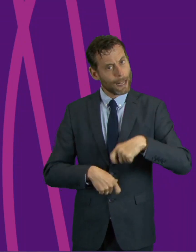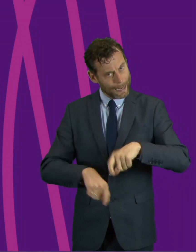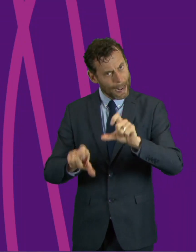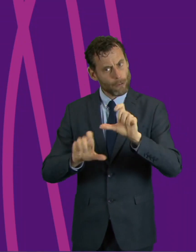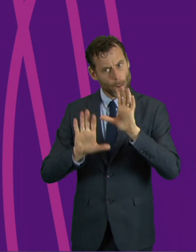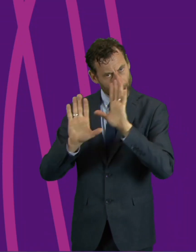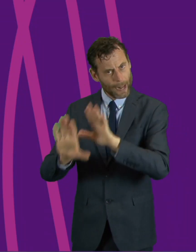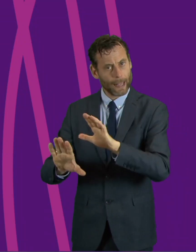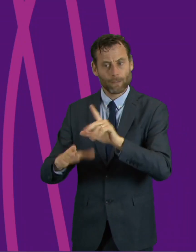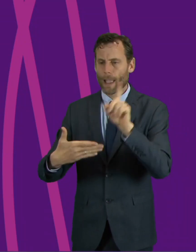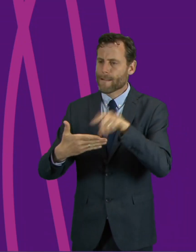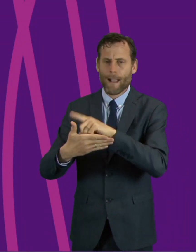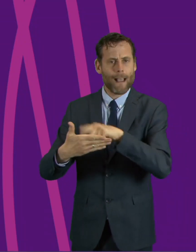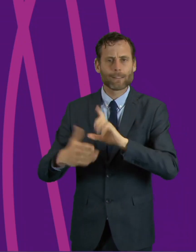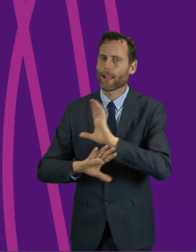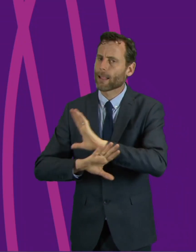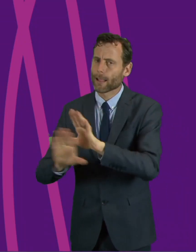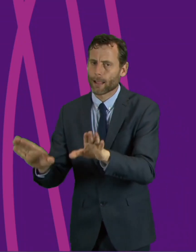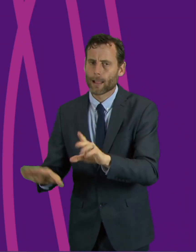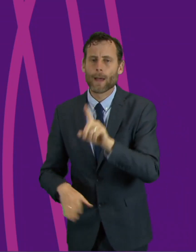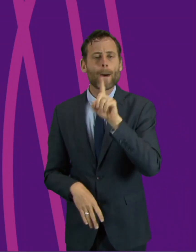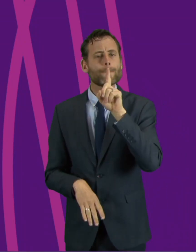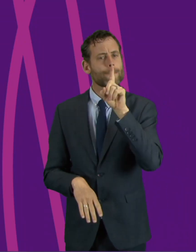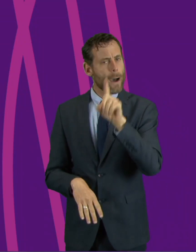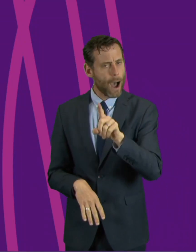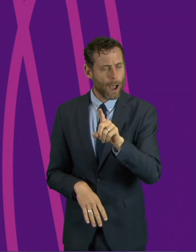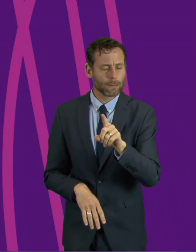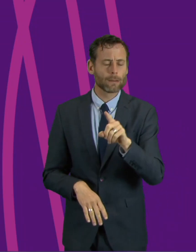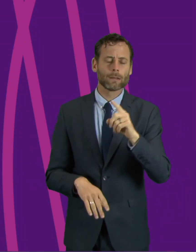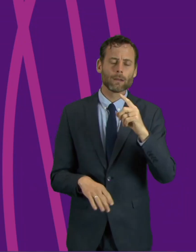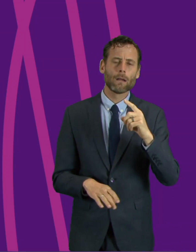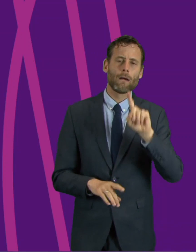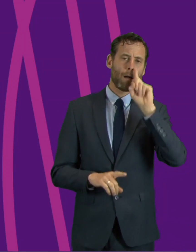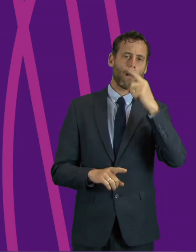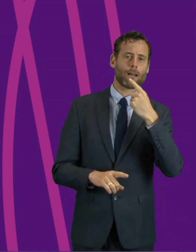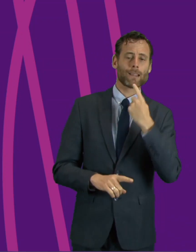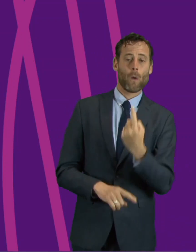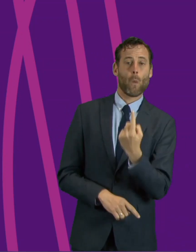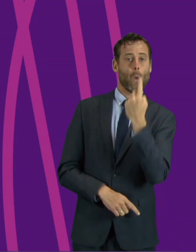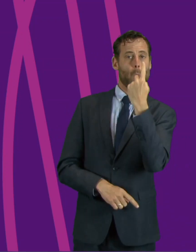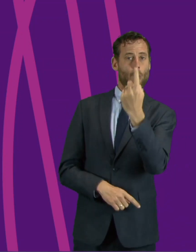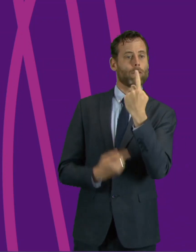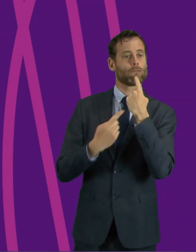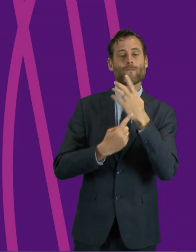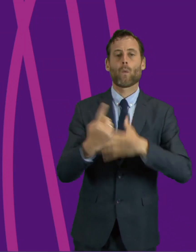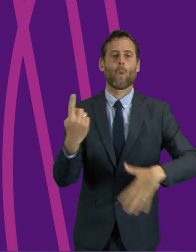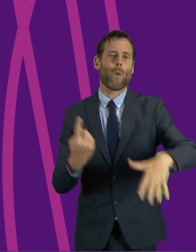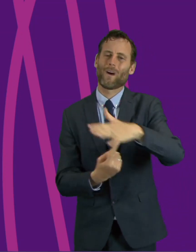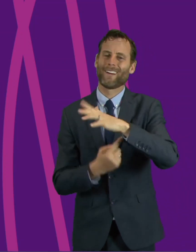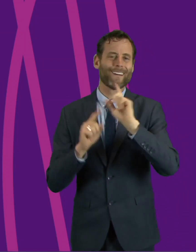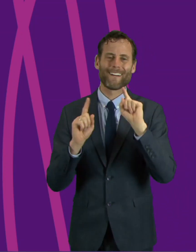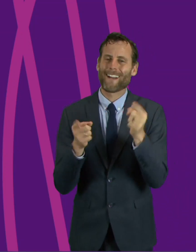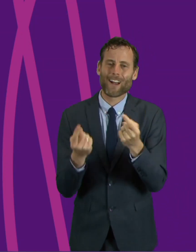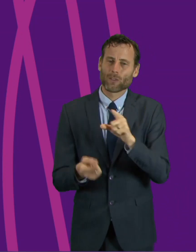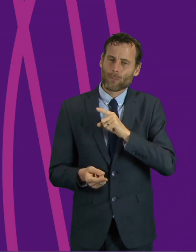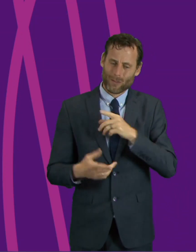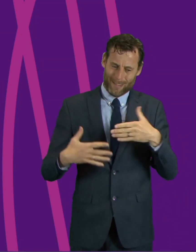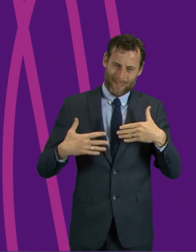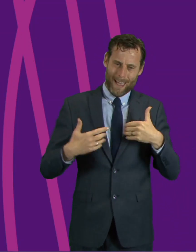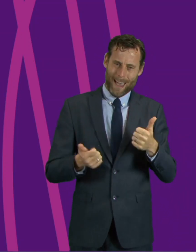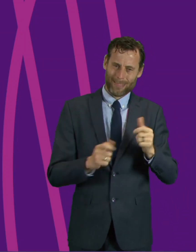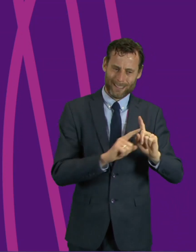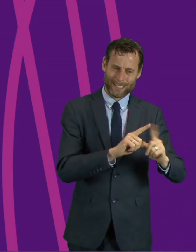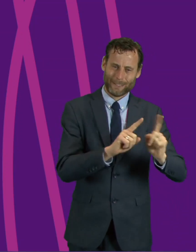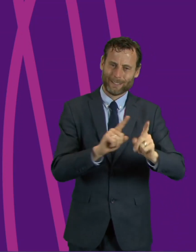decisions made that are clinically driven about a balance of risk for different patients, and clinicians will look at the circumstances of a patient